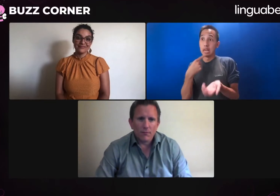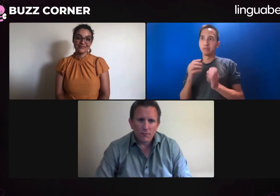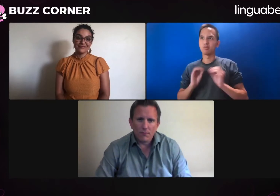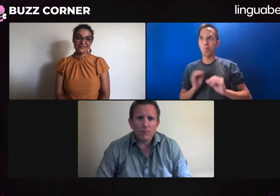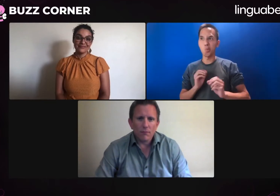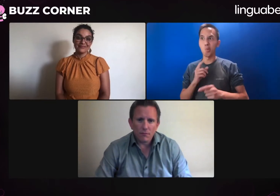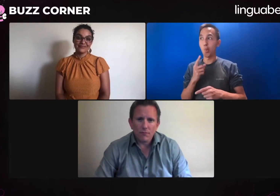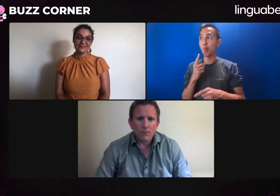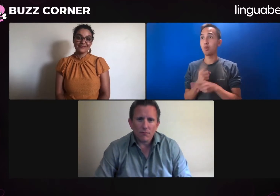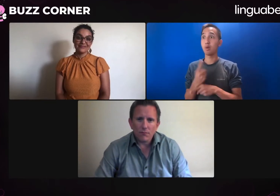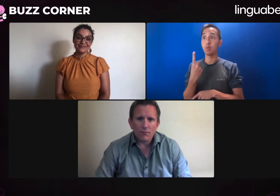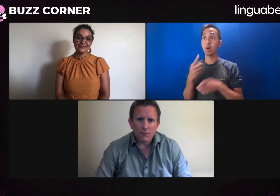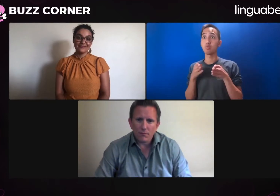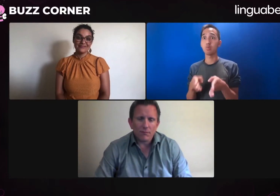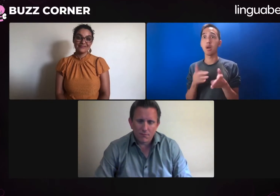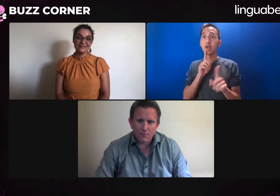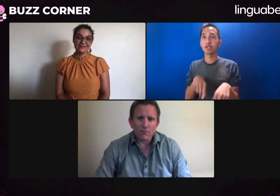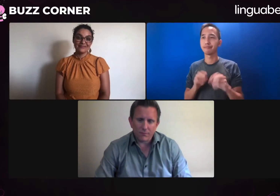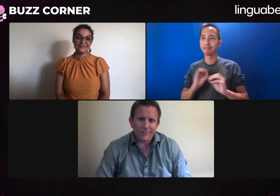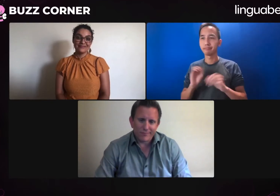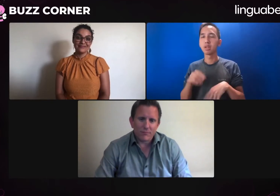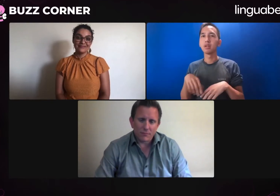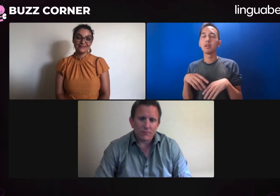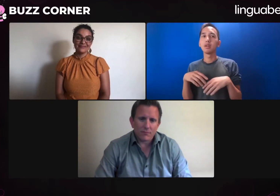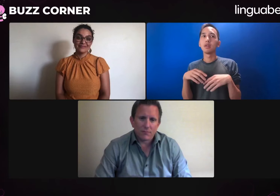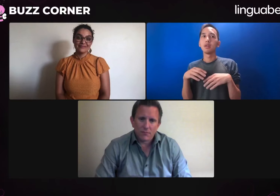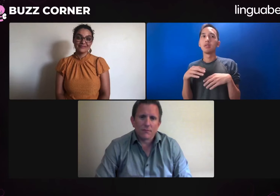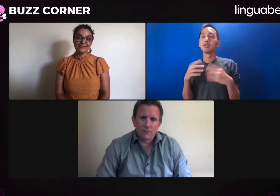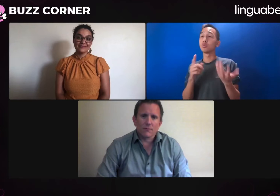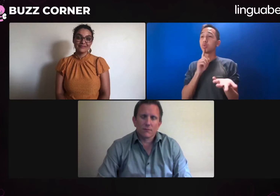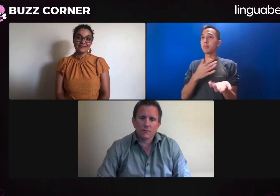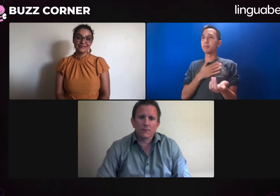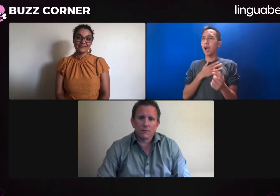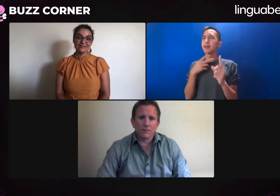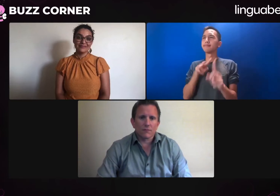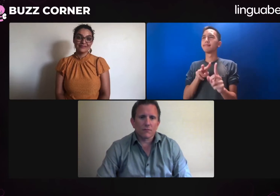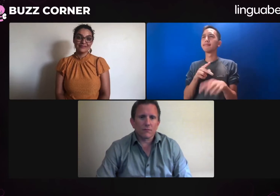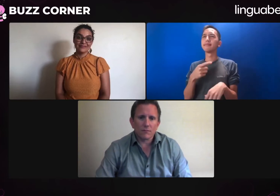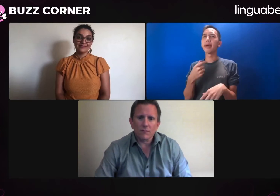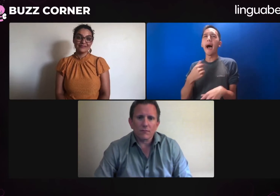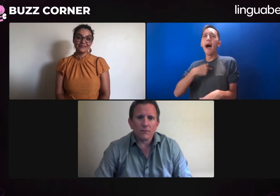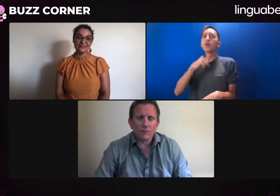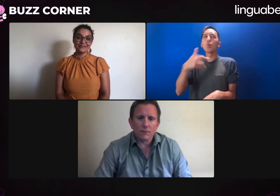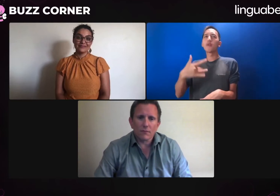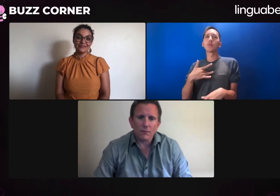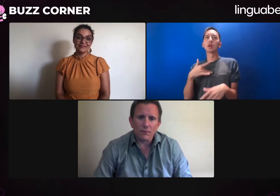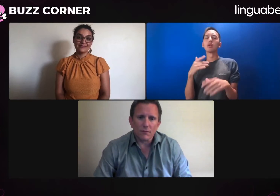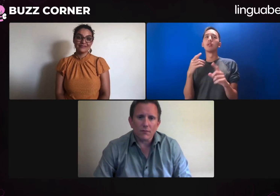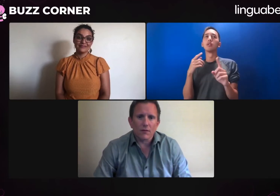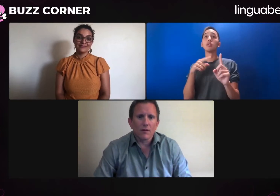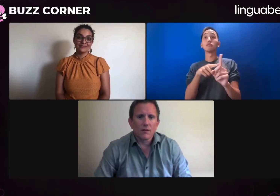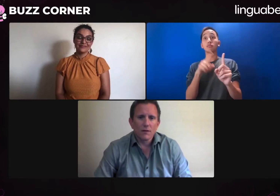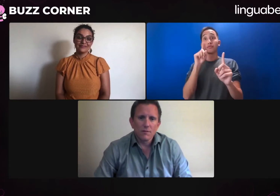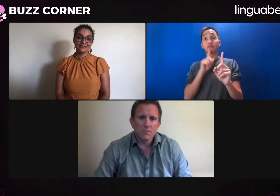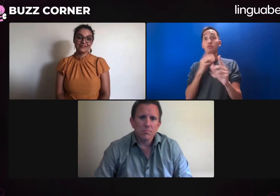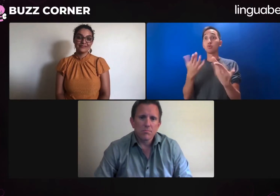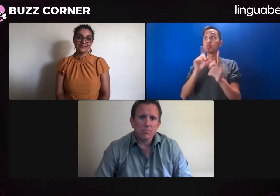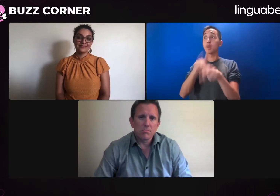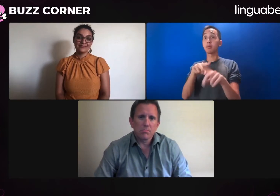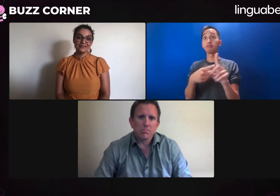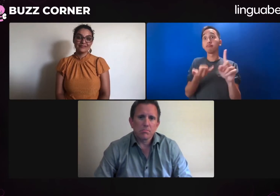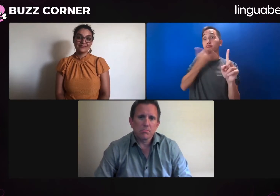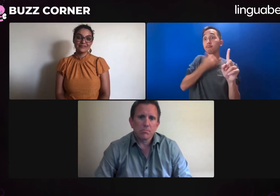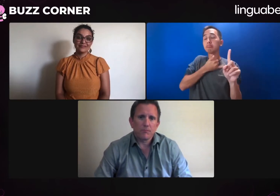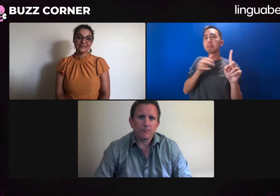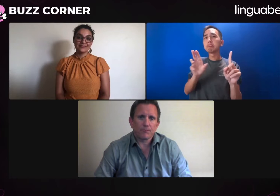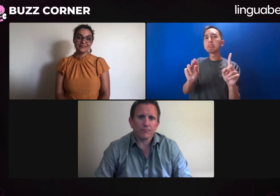terms of defending themselves? Well, like you said, there's no one correct answer. There's no one way. In my view, I don't